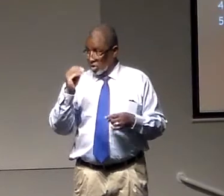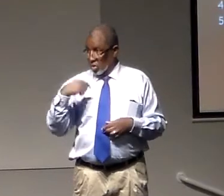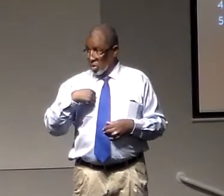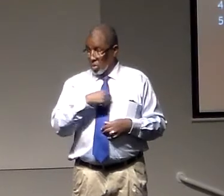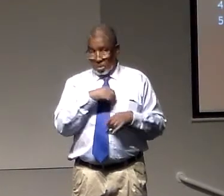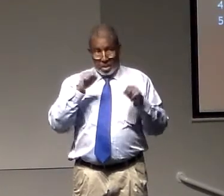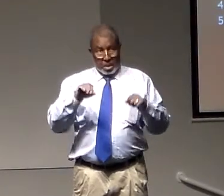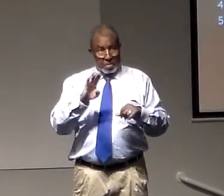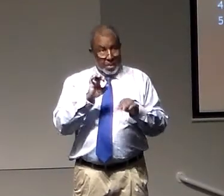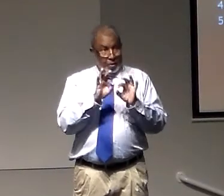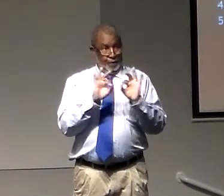who died on the cross